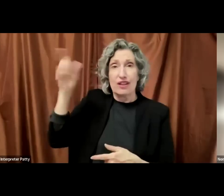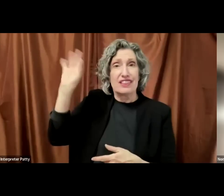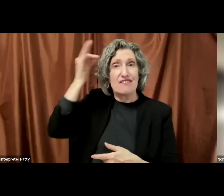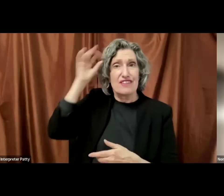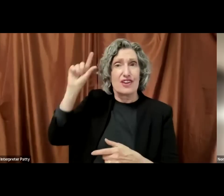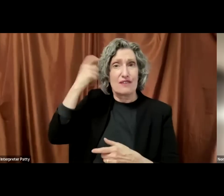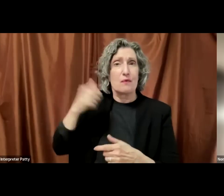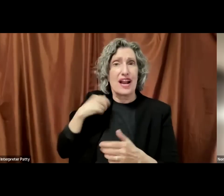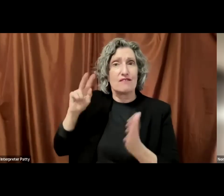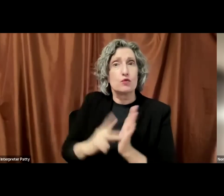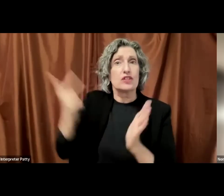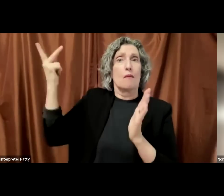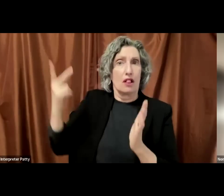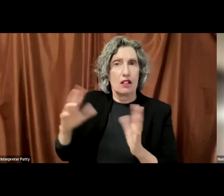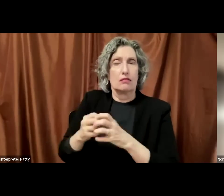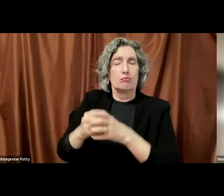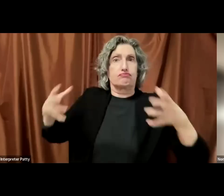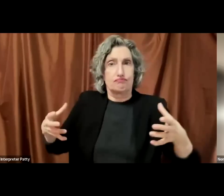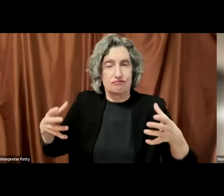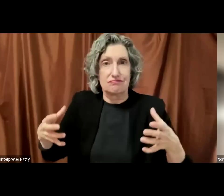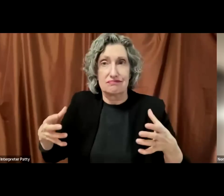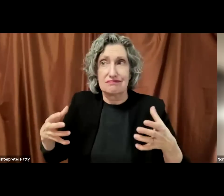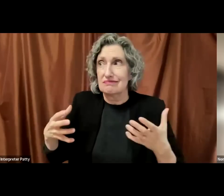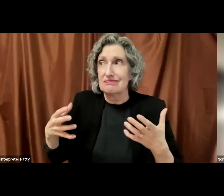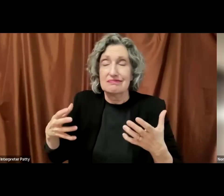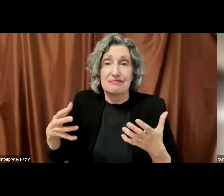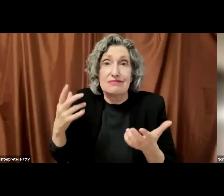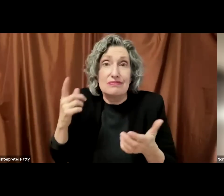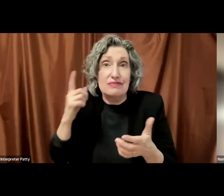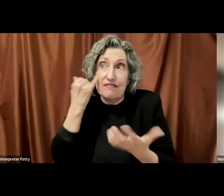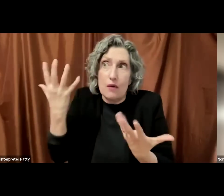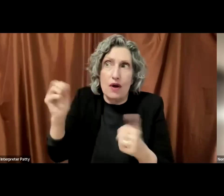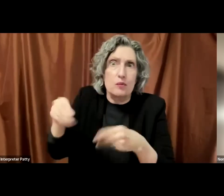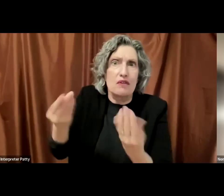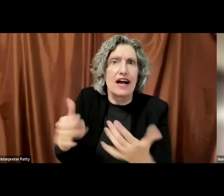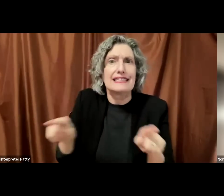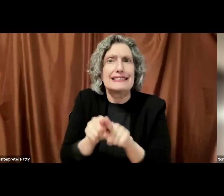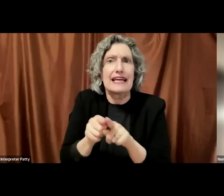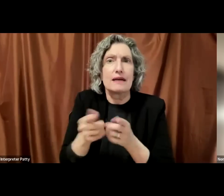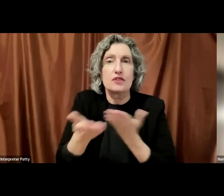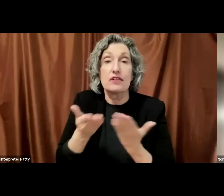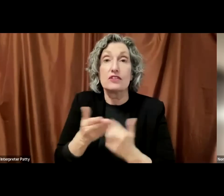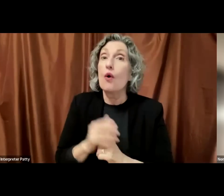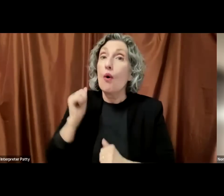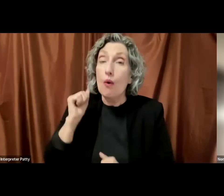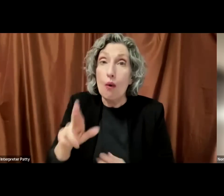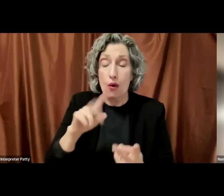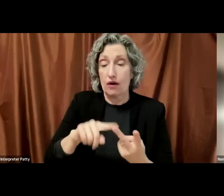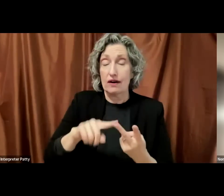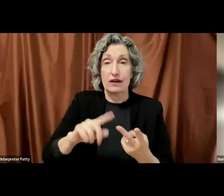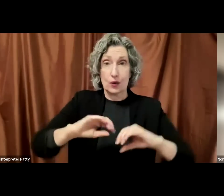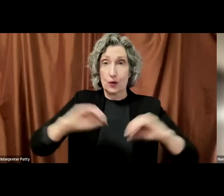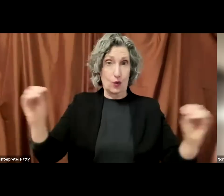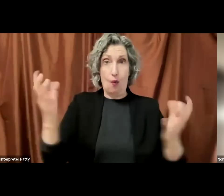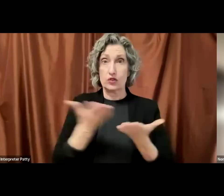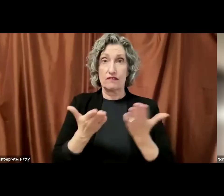to maintain service delivery at the same level. Or the alternative is that services are no longer provided,